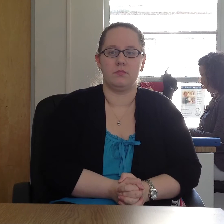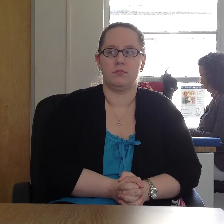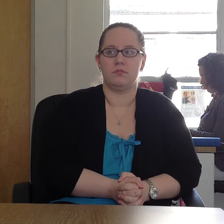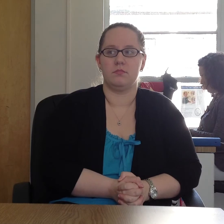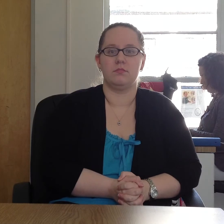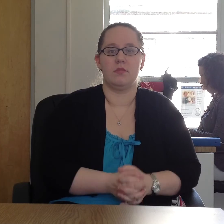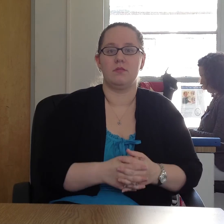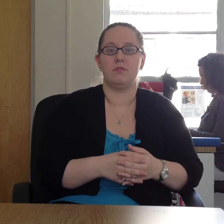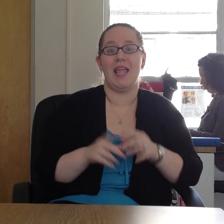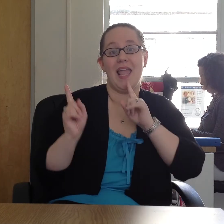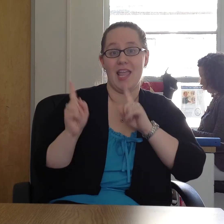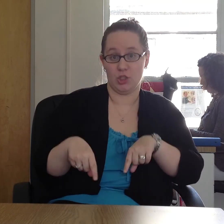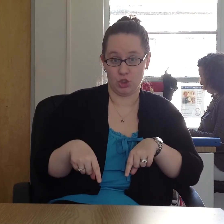Answer is C.